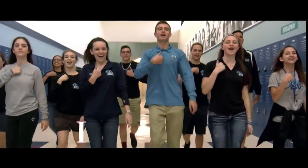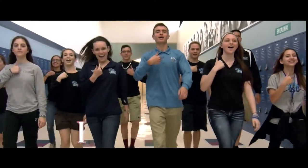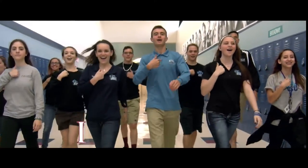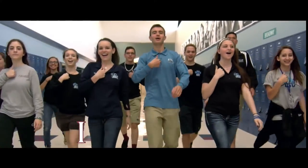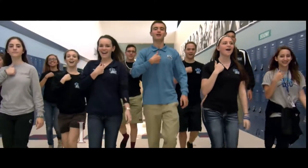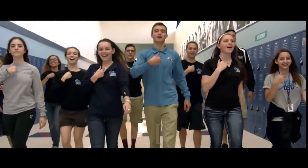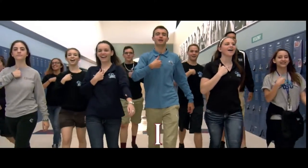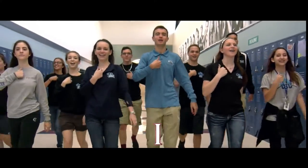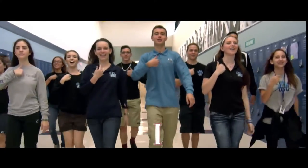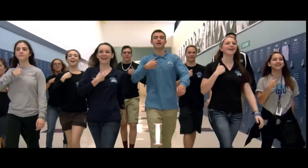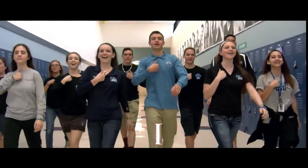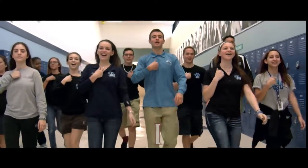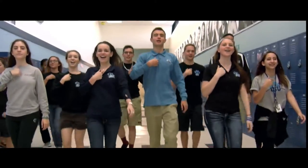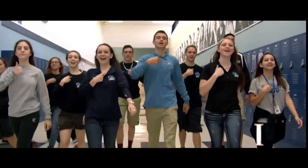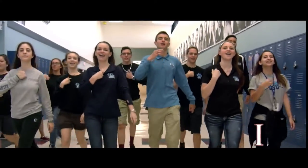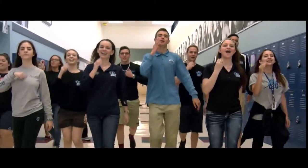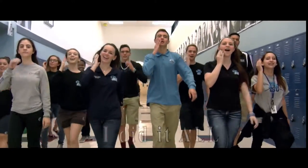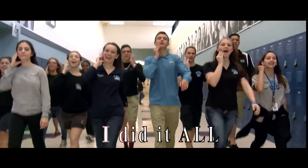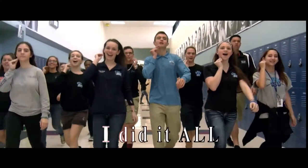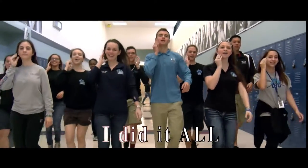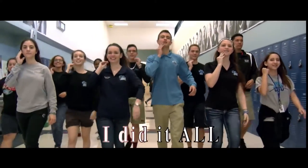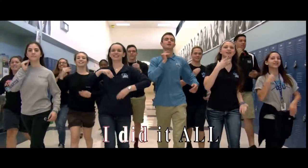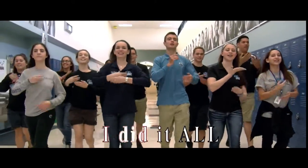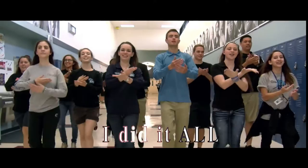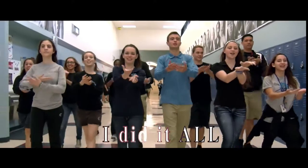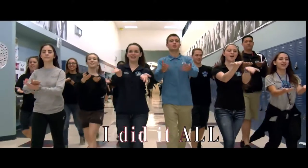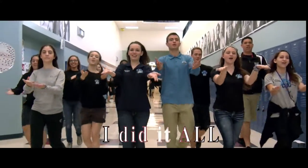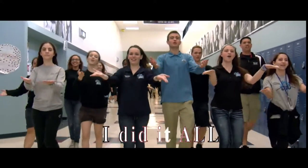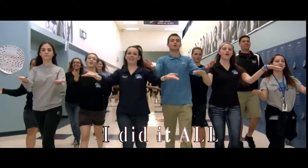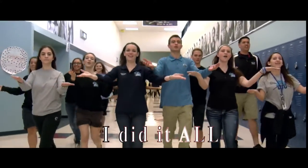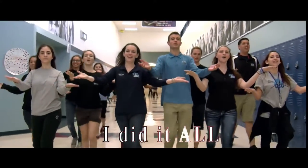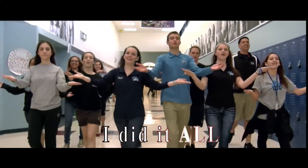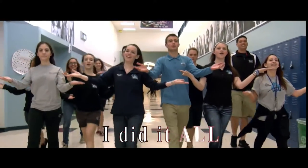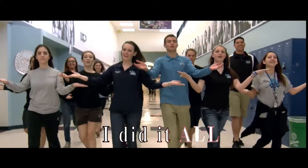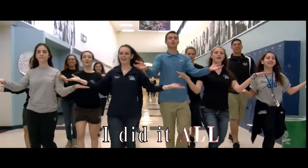I, I did it all